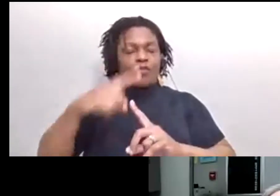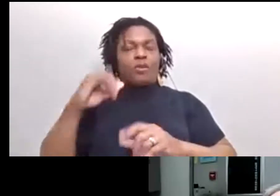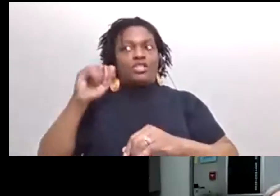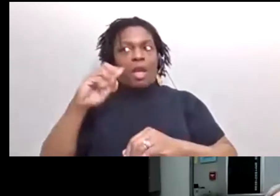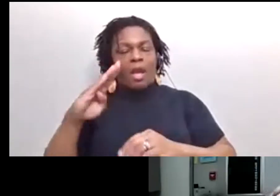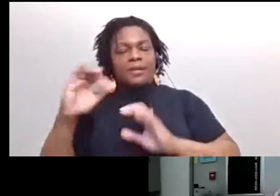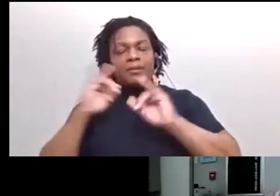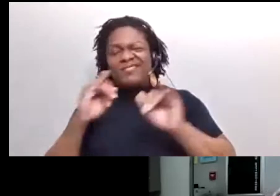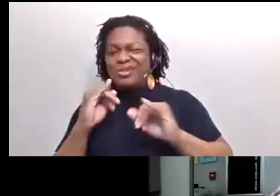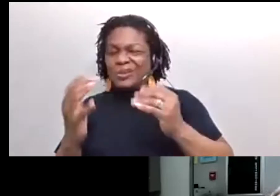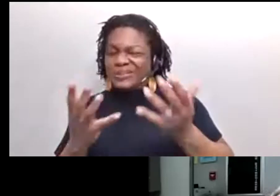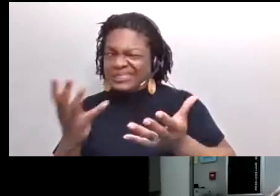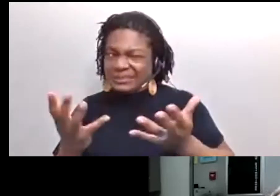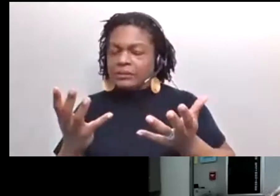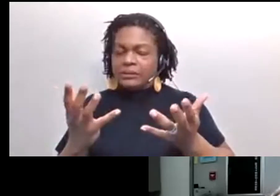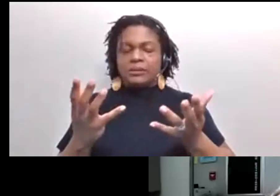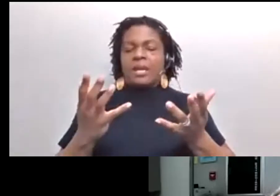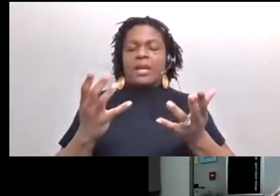application at this point.